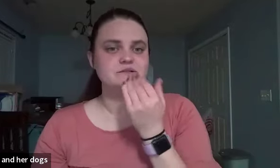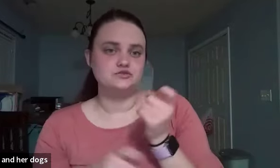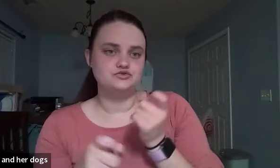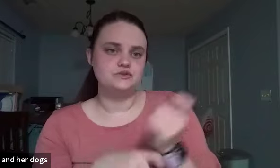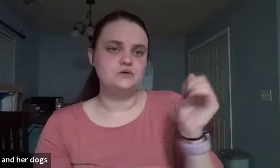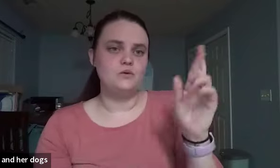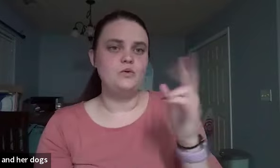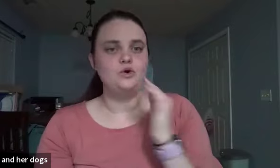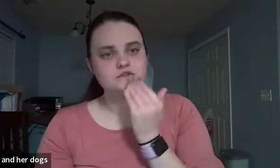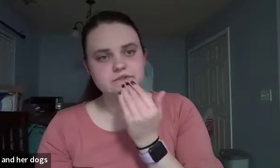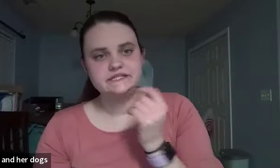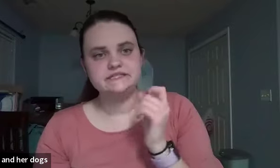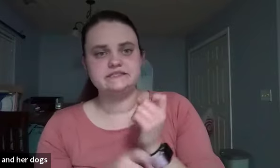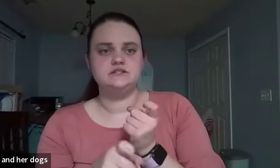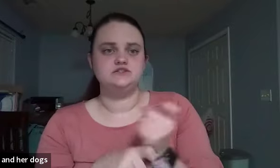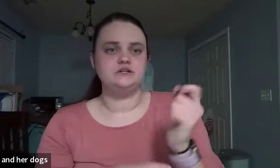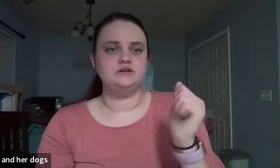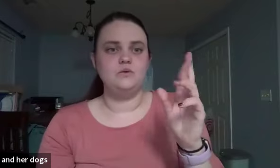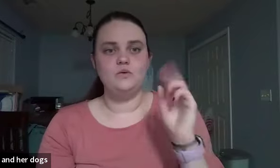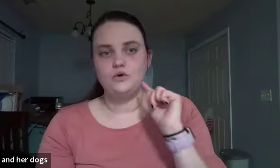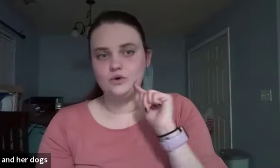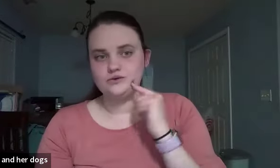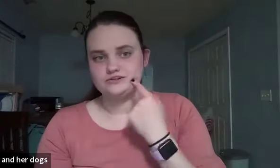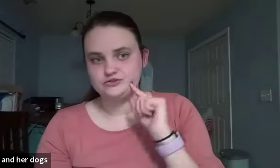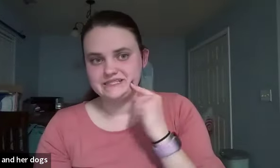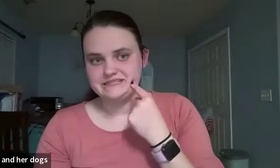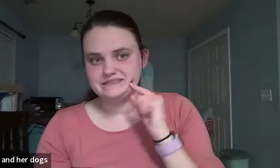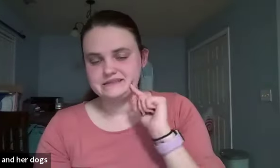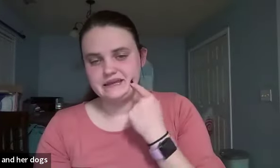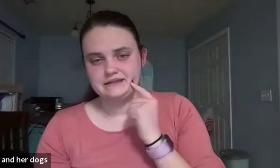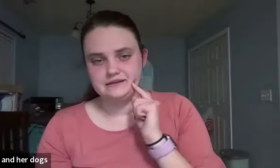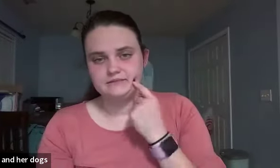Sweet. So trick or sweets, trick or treats, candy.